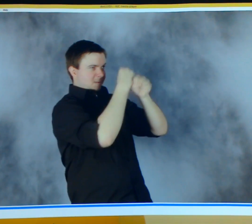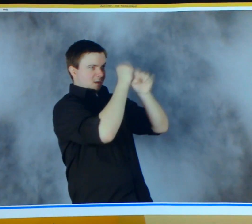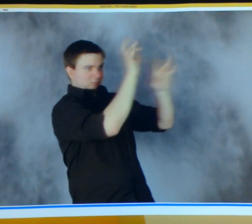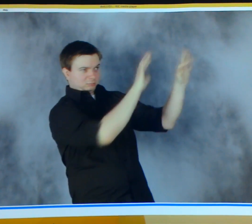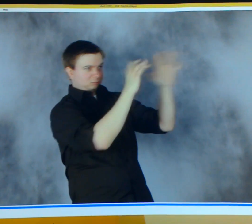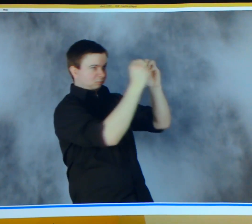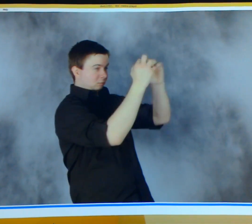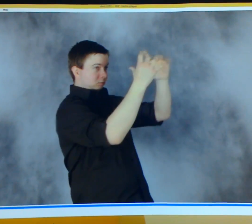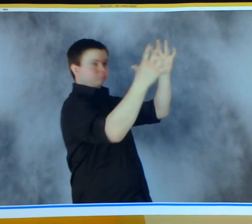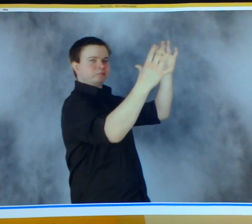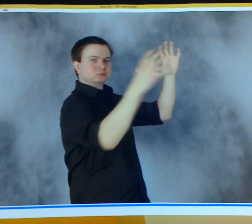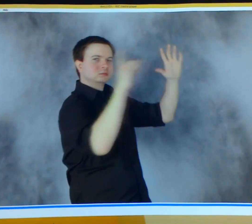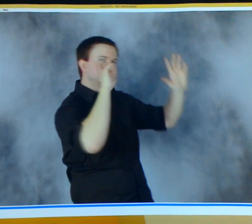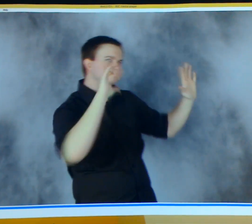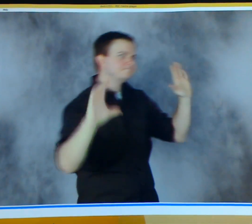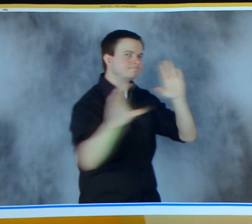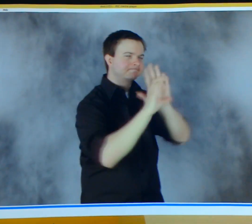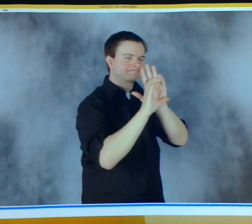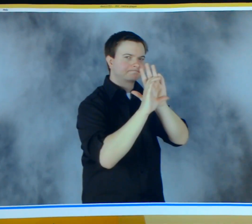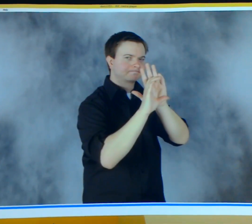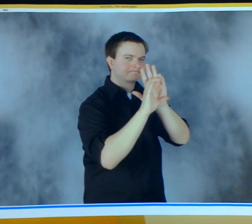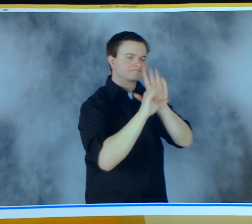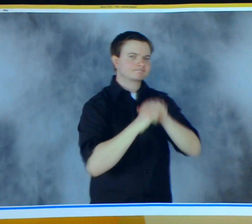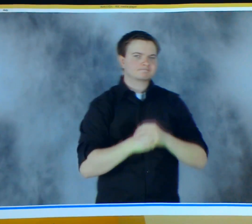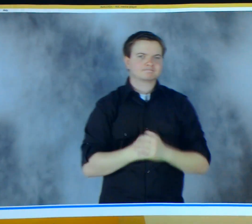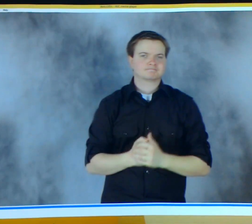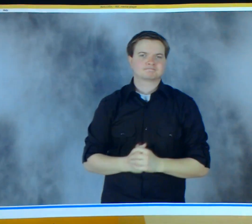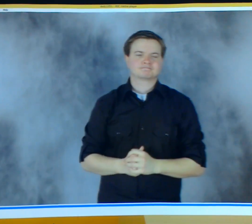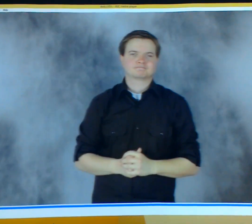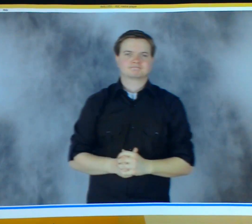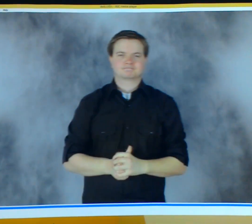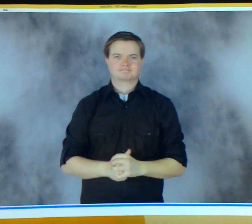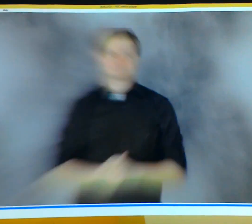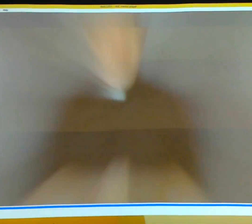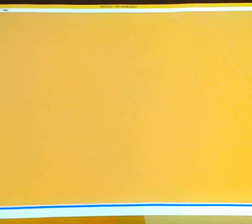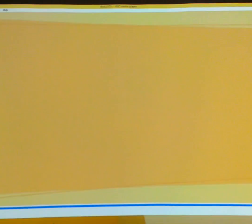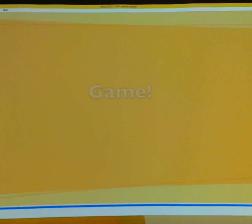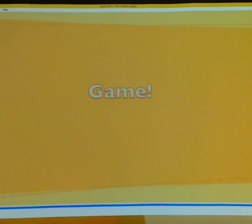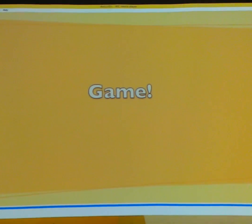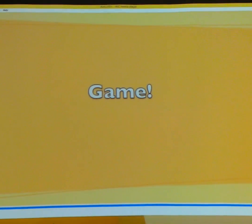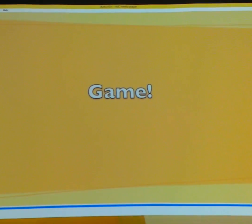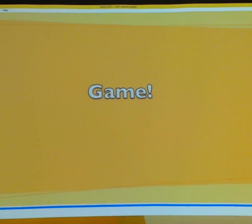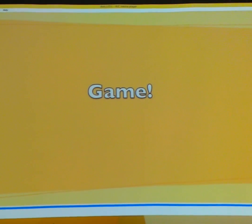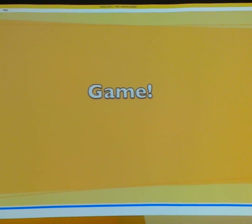really figuring them out and expanding your schema and your knowledge of how you can create an accurate interpretation.